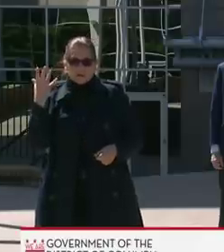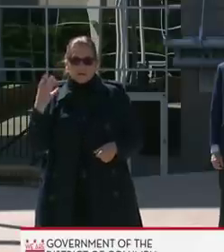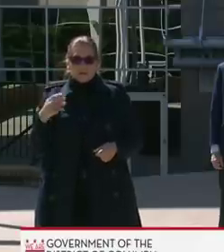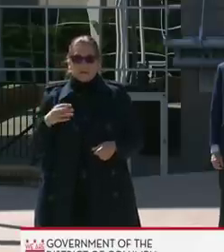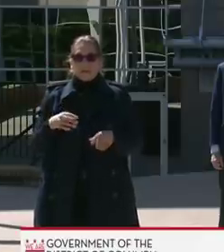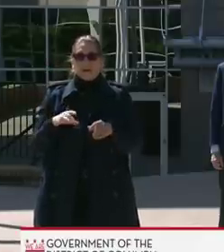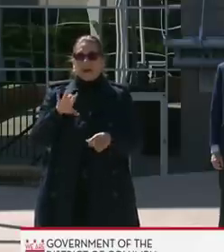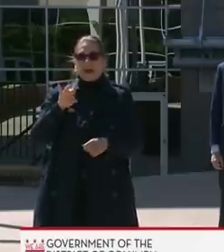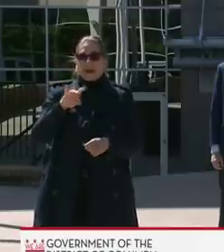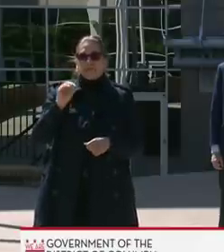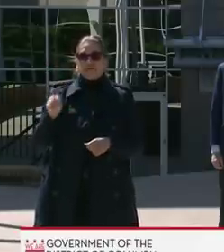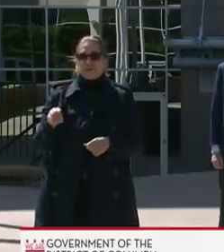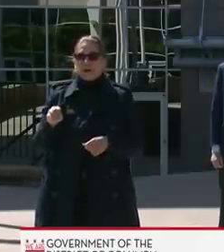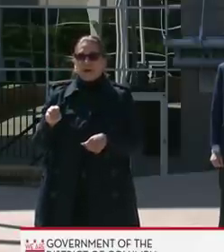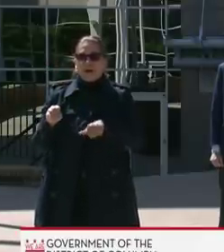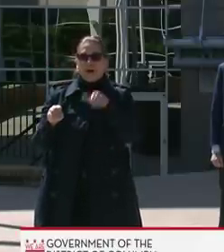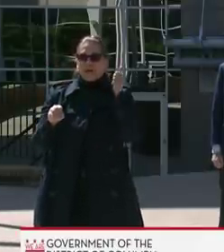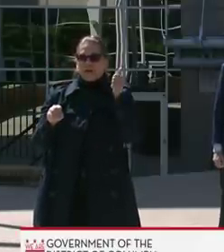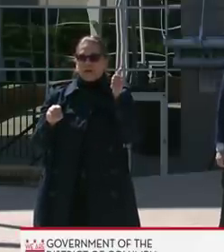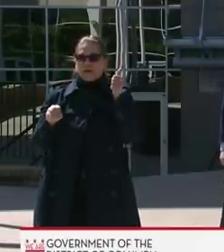another category.